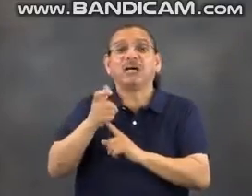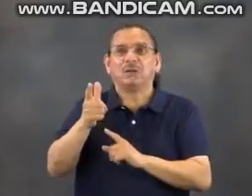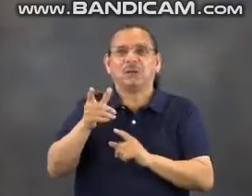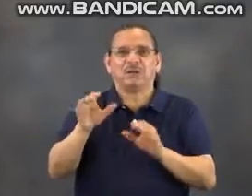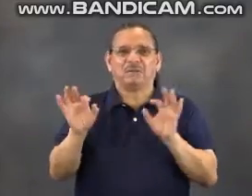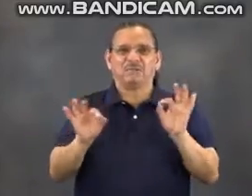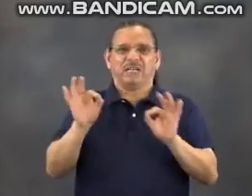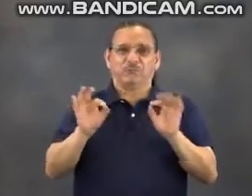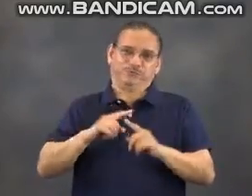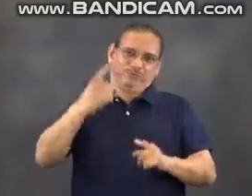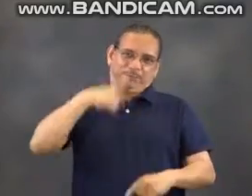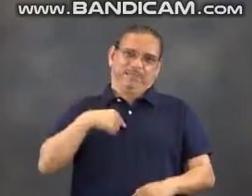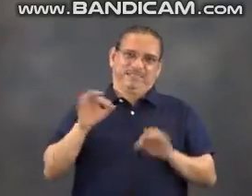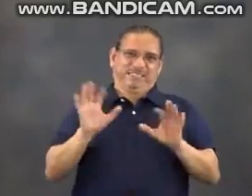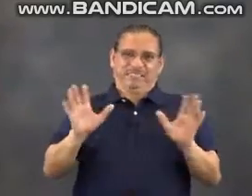needed to go to the bathroom, it was just right there.